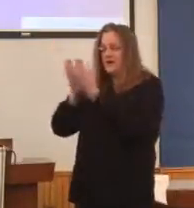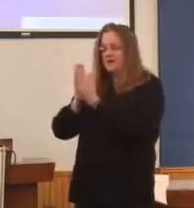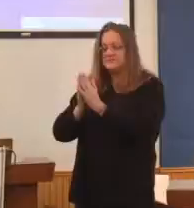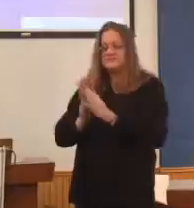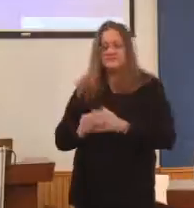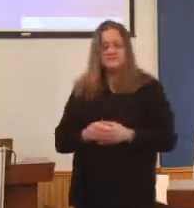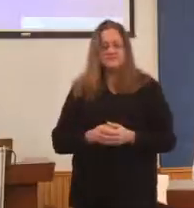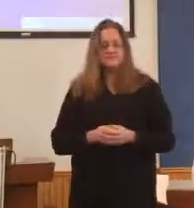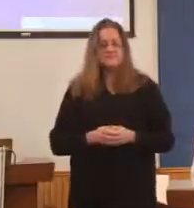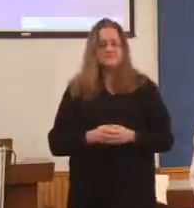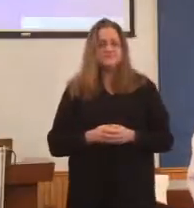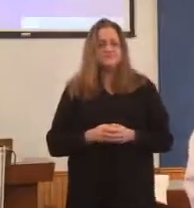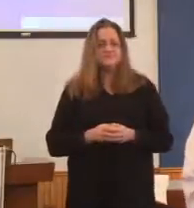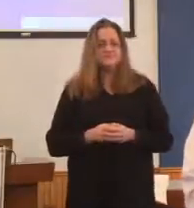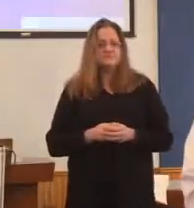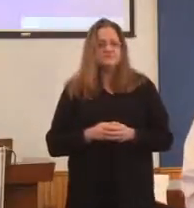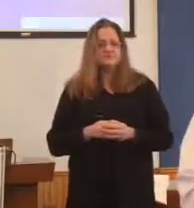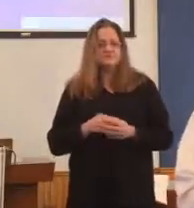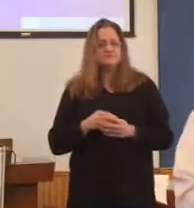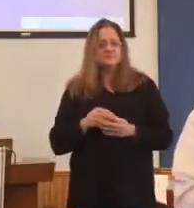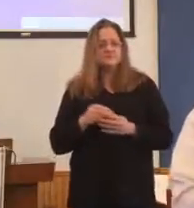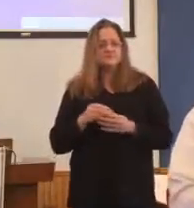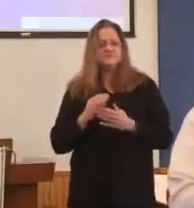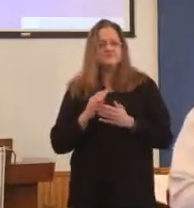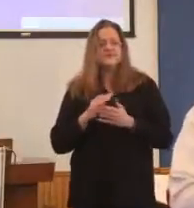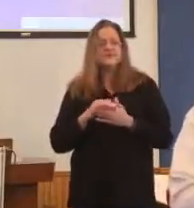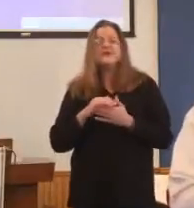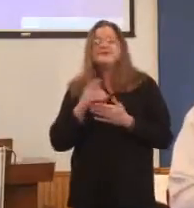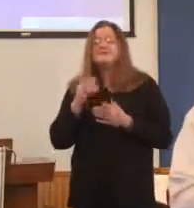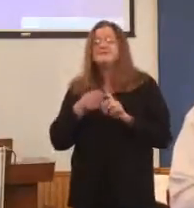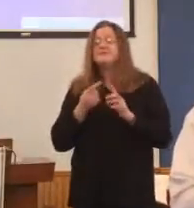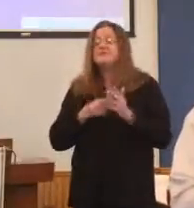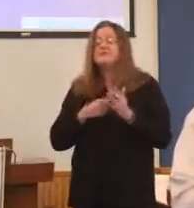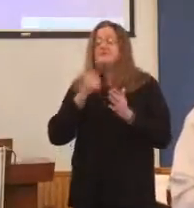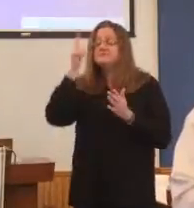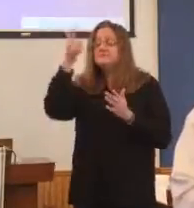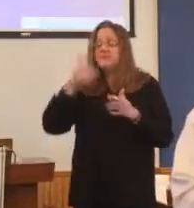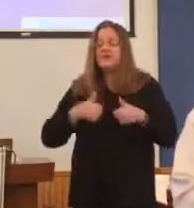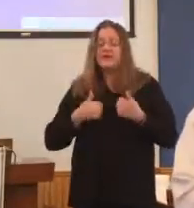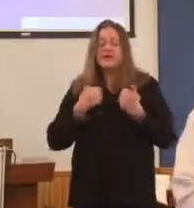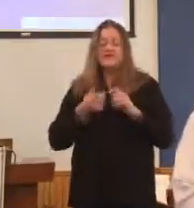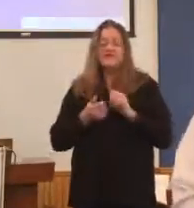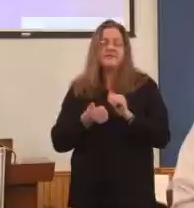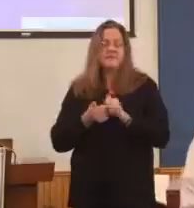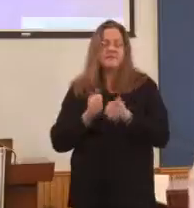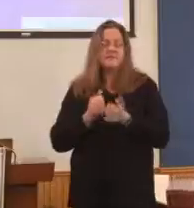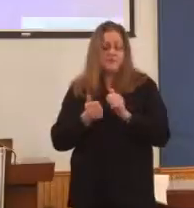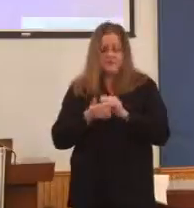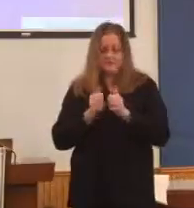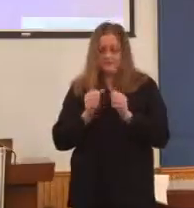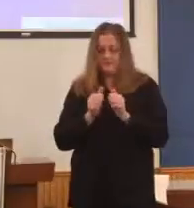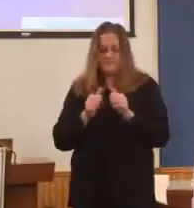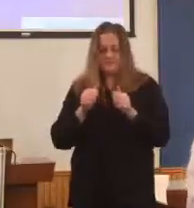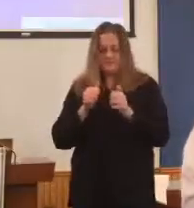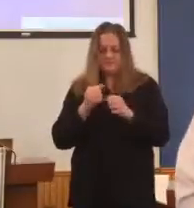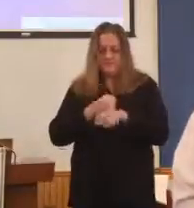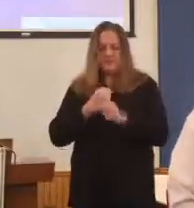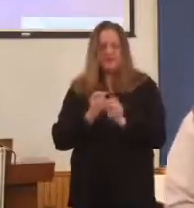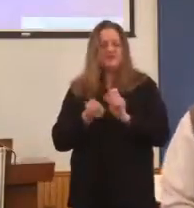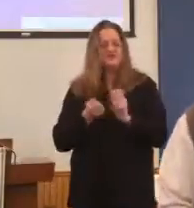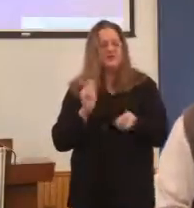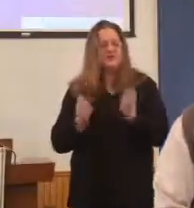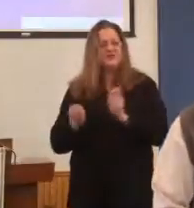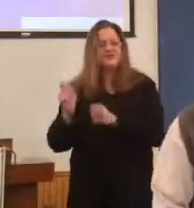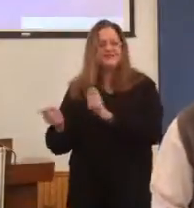You know, some of us make changes very late in life. Some of us make changes several